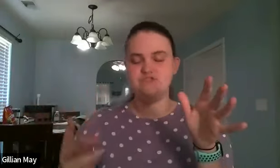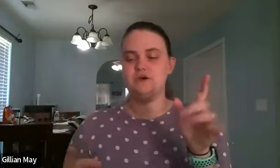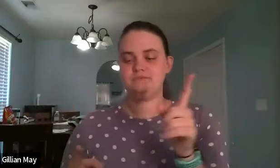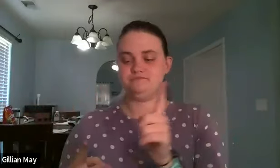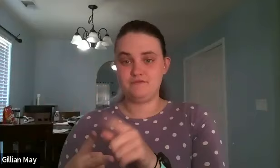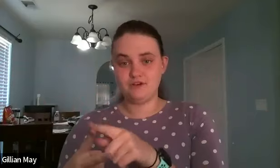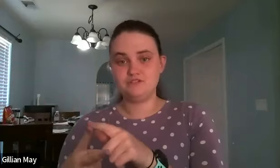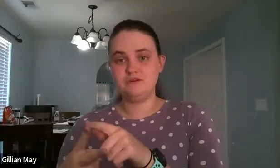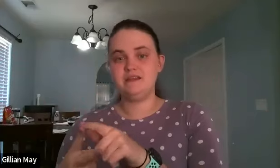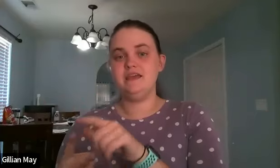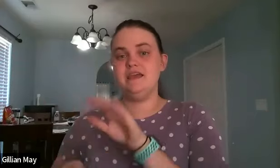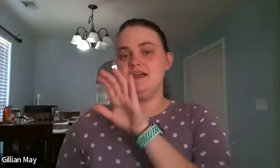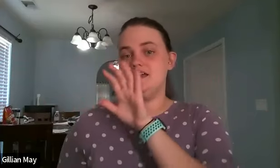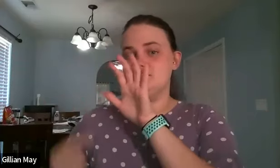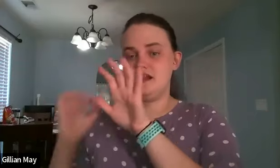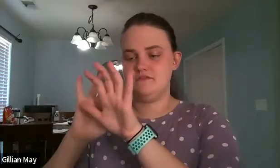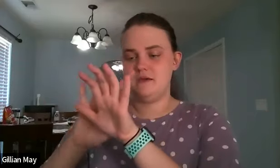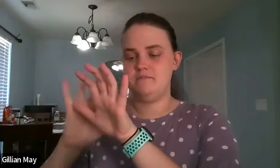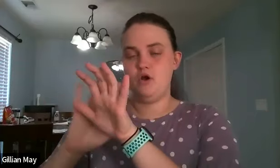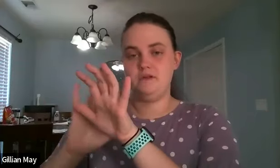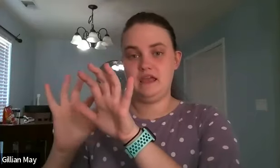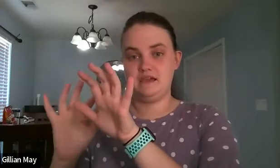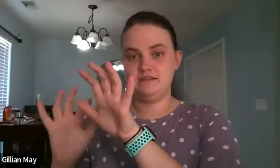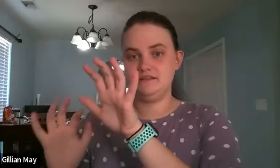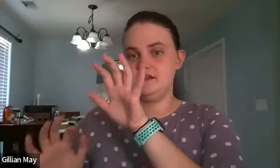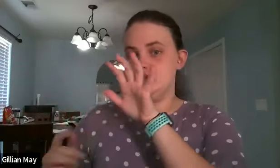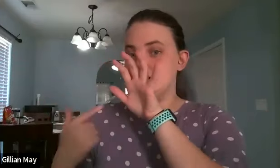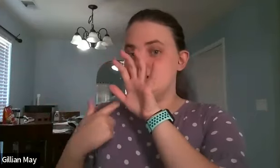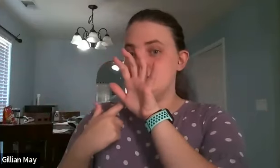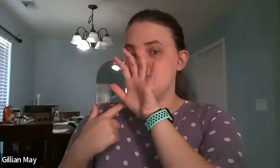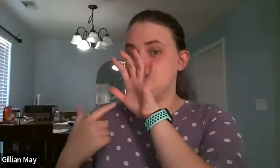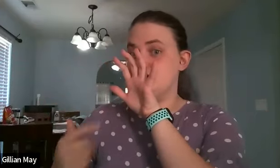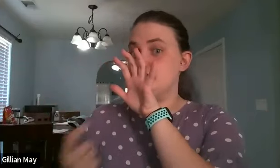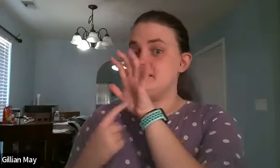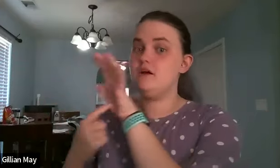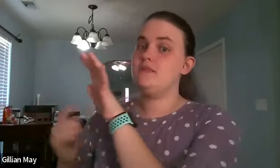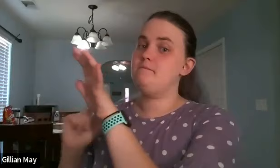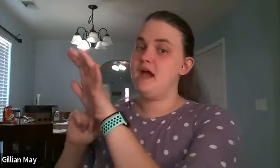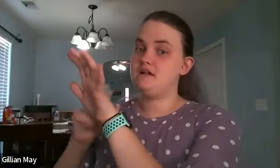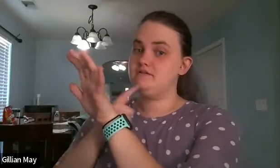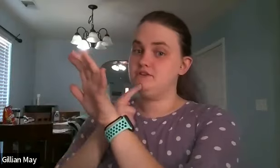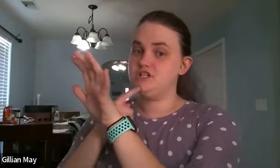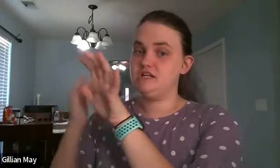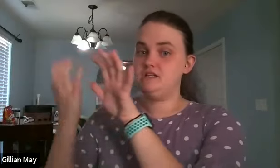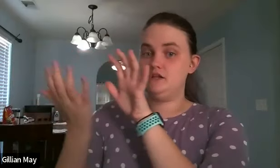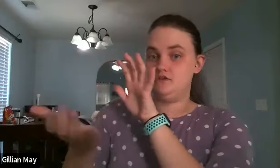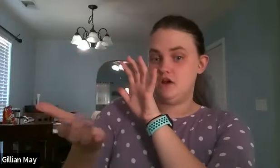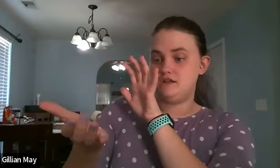So the first one is you kind of have that open hand. You have your dominant on the back of your chin. Your